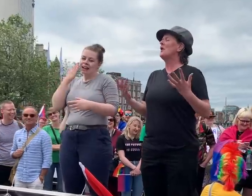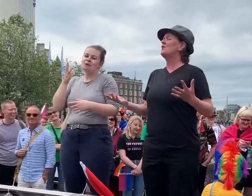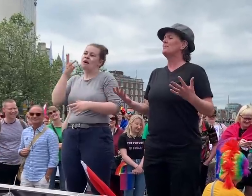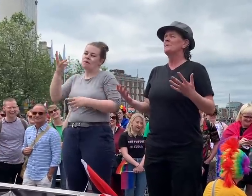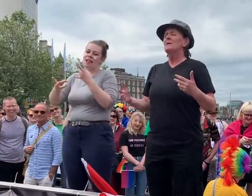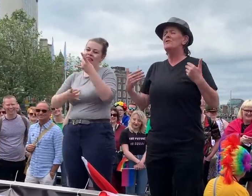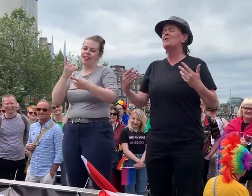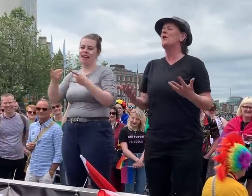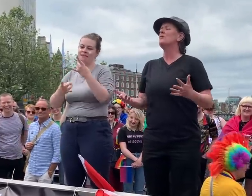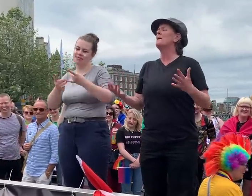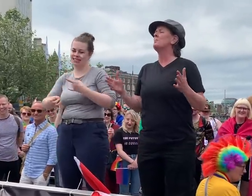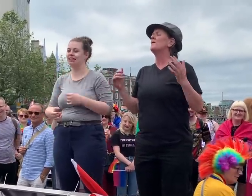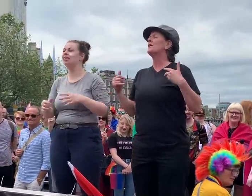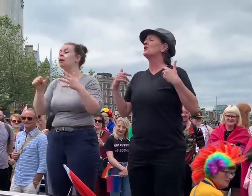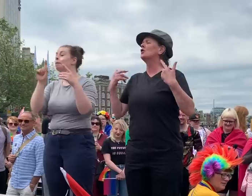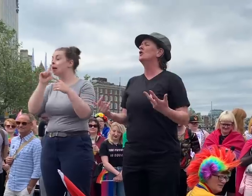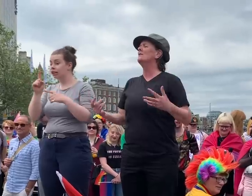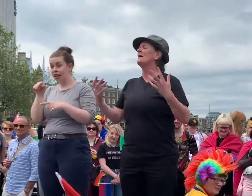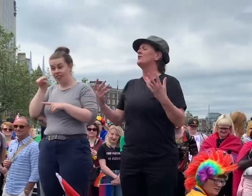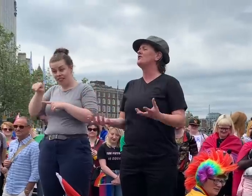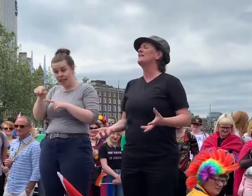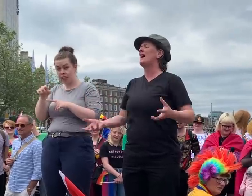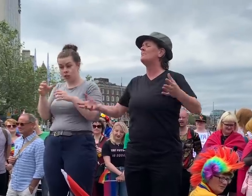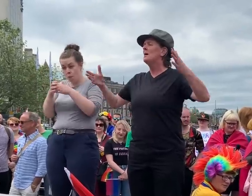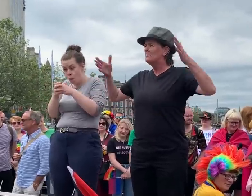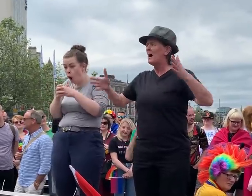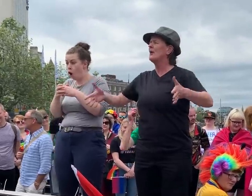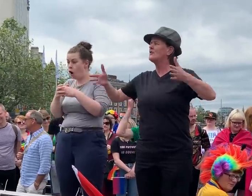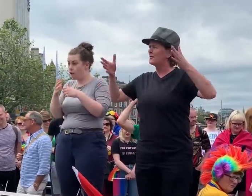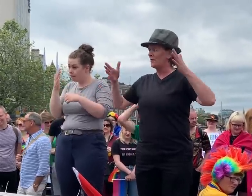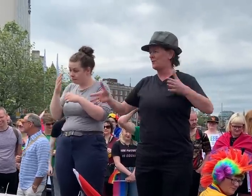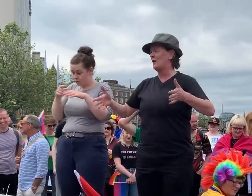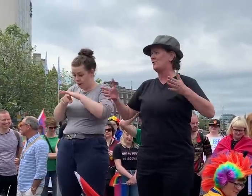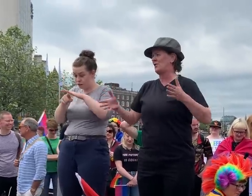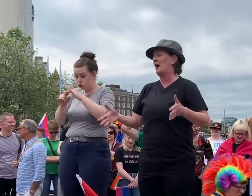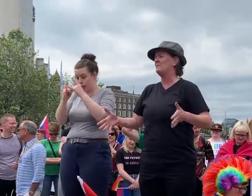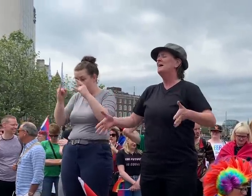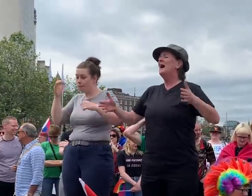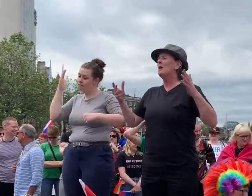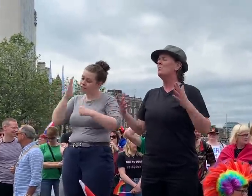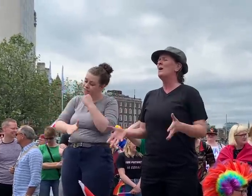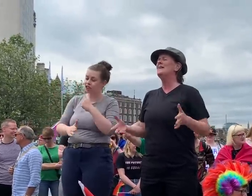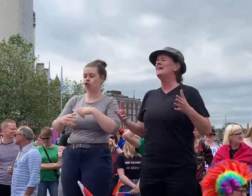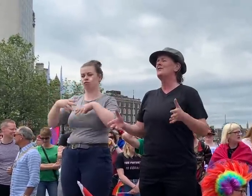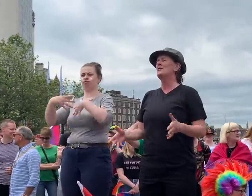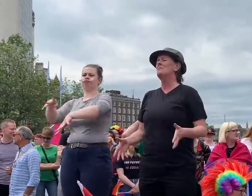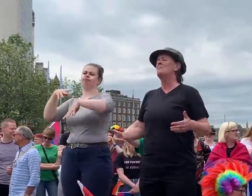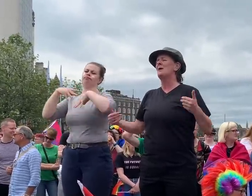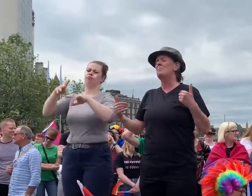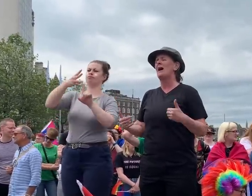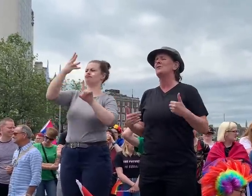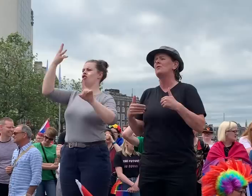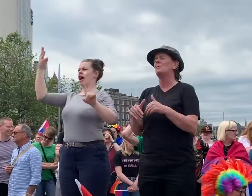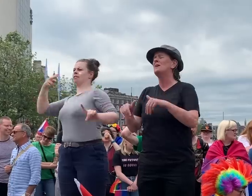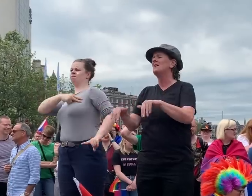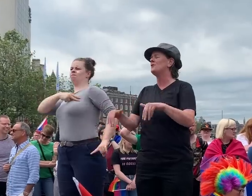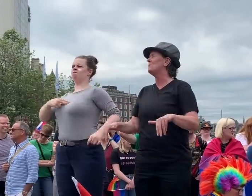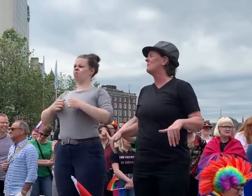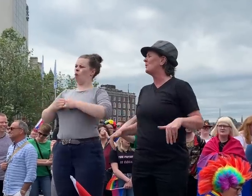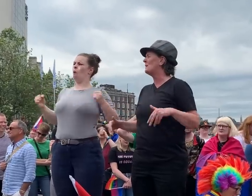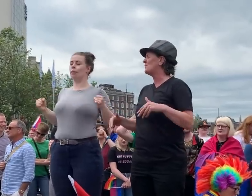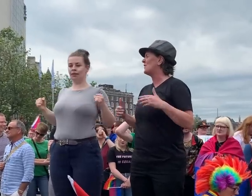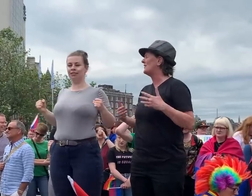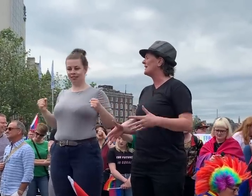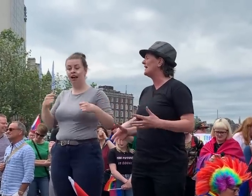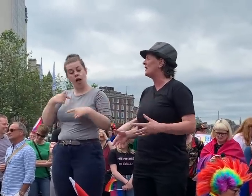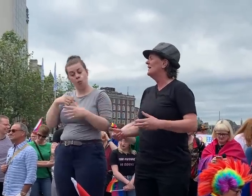What's about to happen? 600 people in the Kukula refugee camp marched for the first time. And we need to remember, part of what we need to